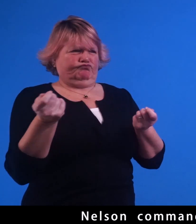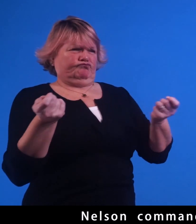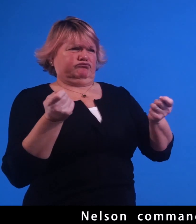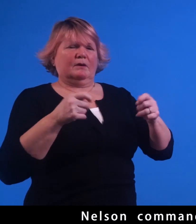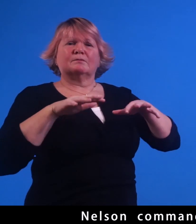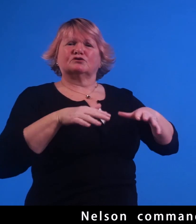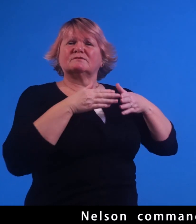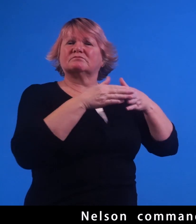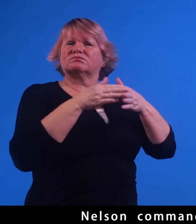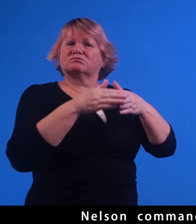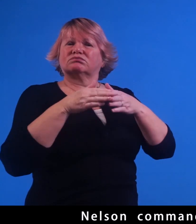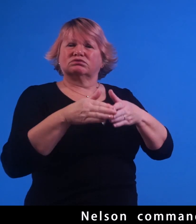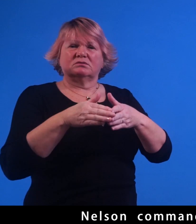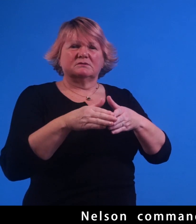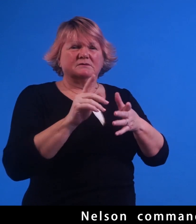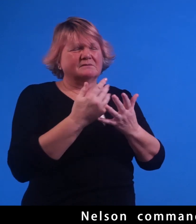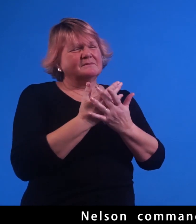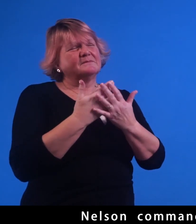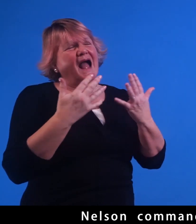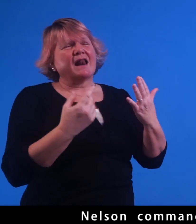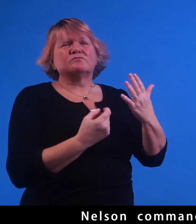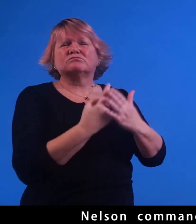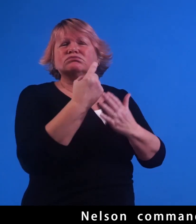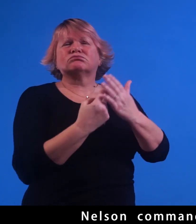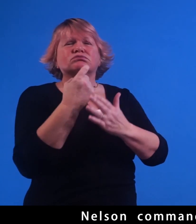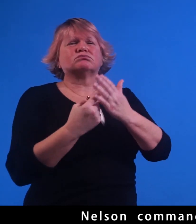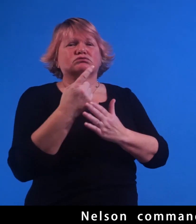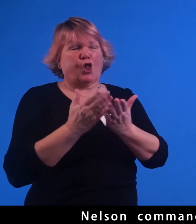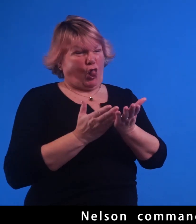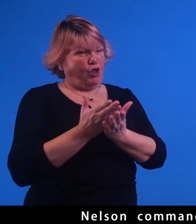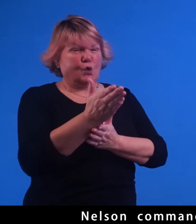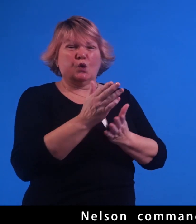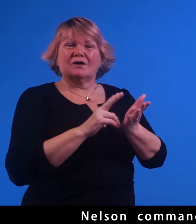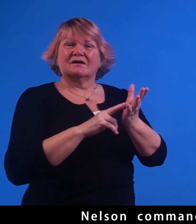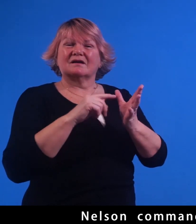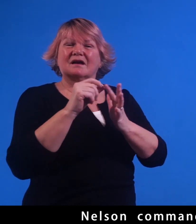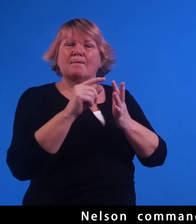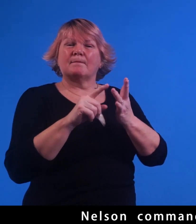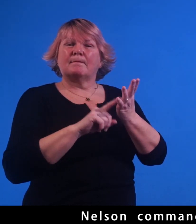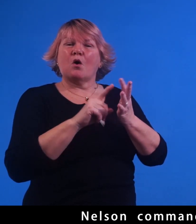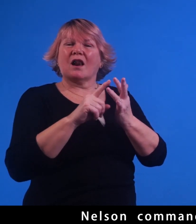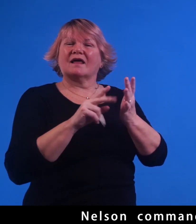Nelson commanded the British fleet on many occasions during the Napoleonic Wars.